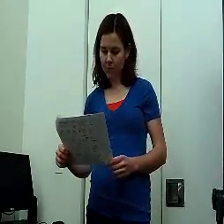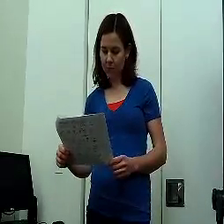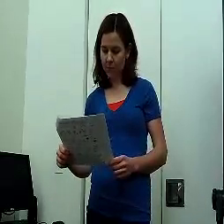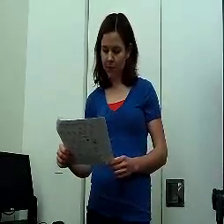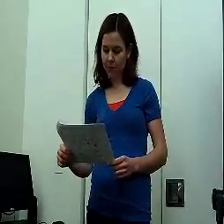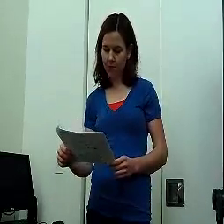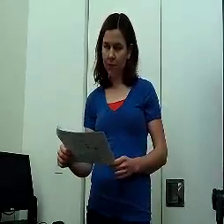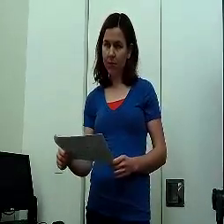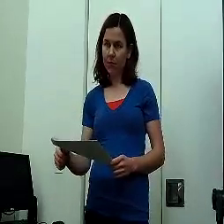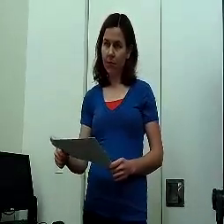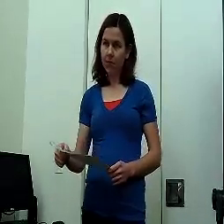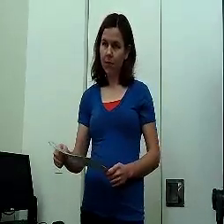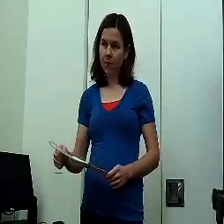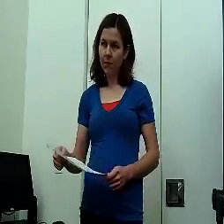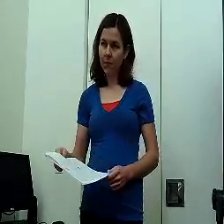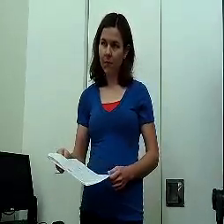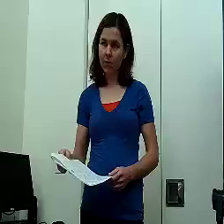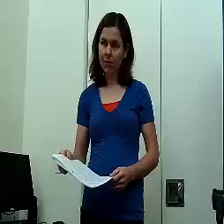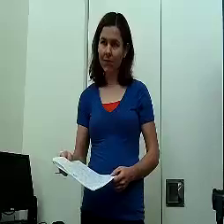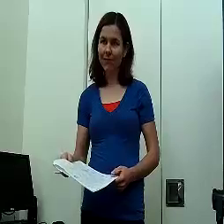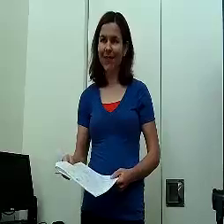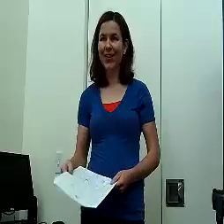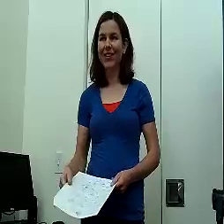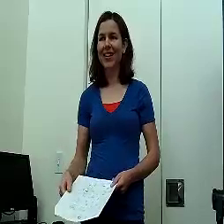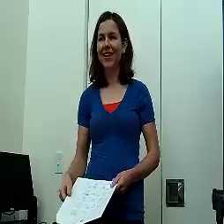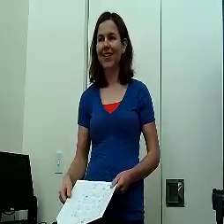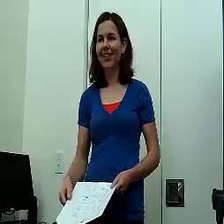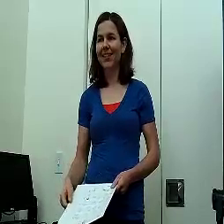Chris did his homework. No, it's not ours.